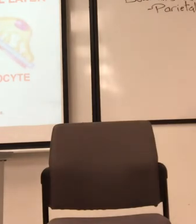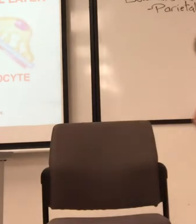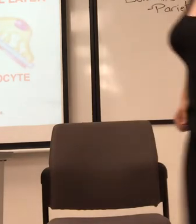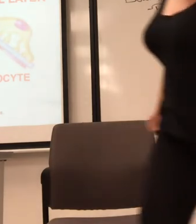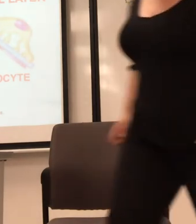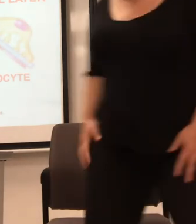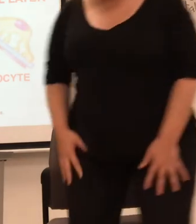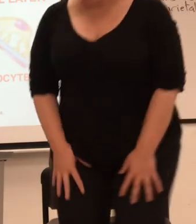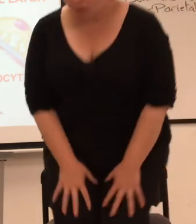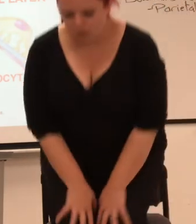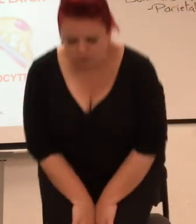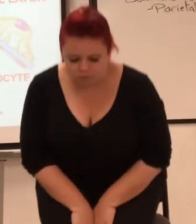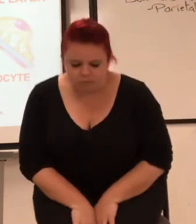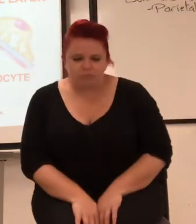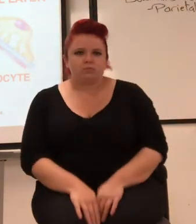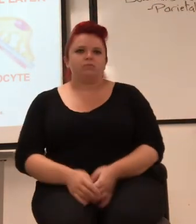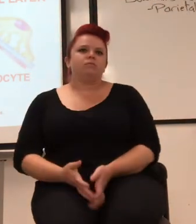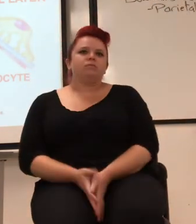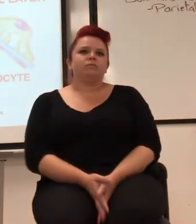A simple